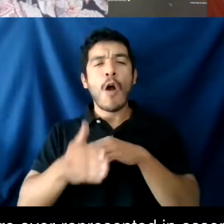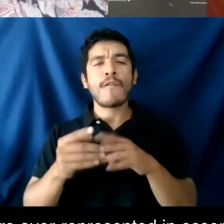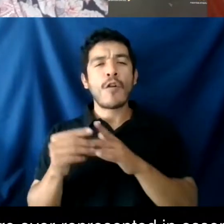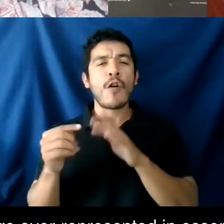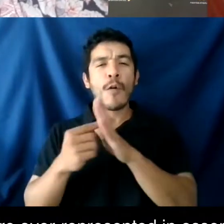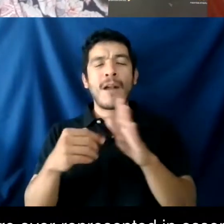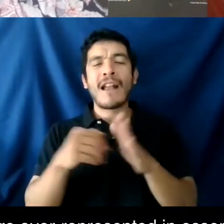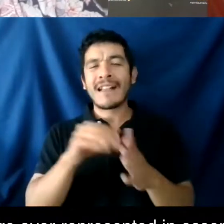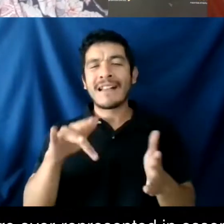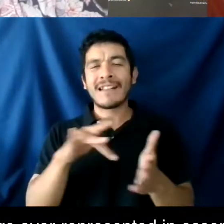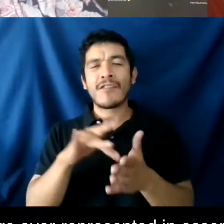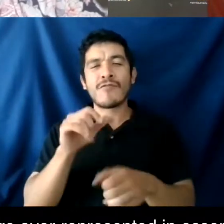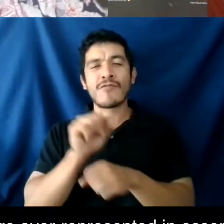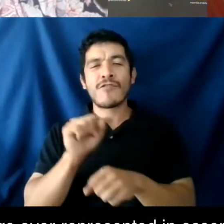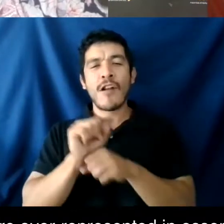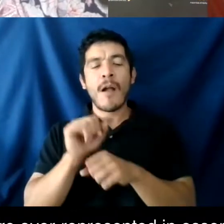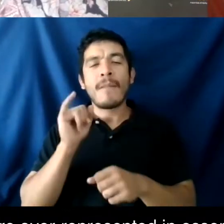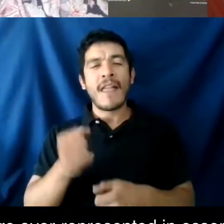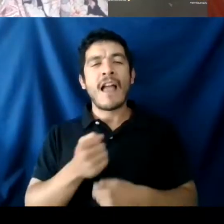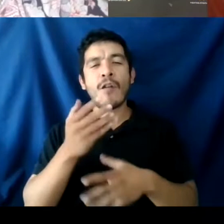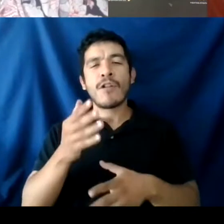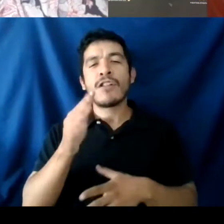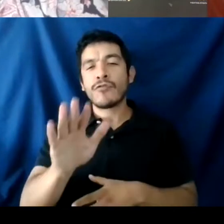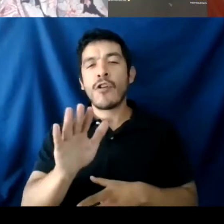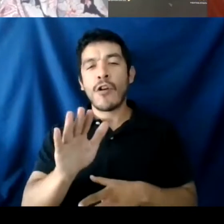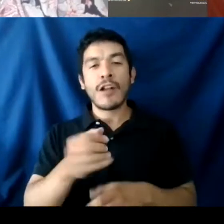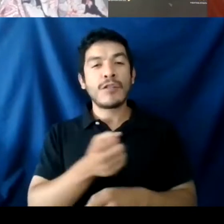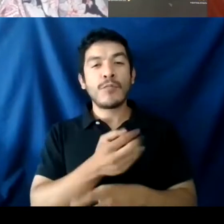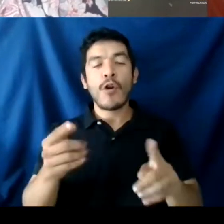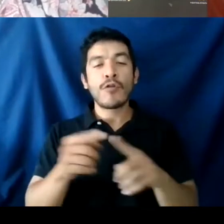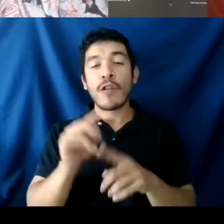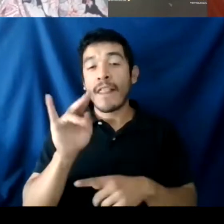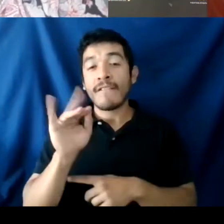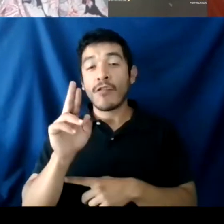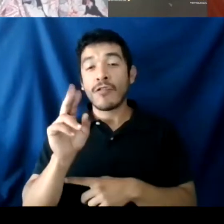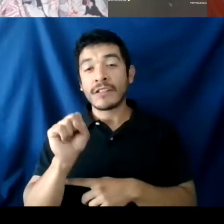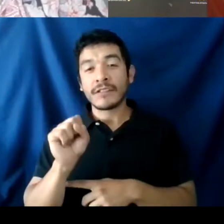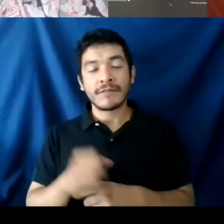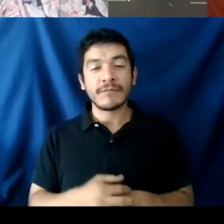essential jobs that increase their exposure to the virus.